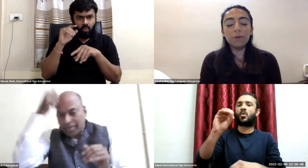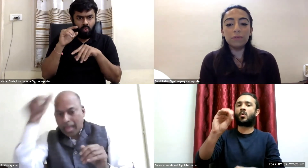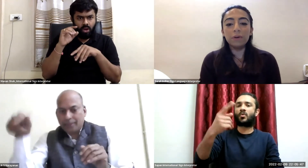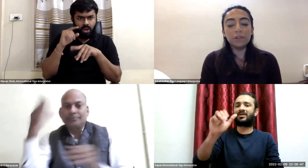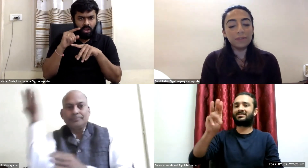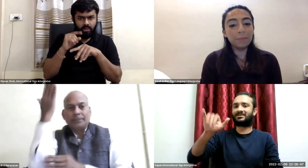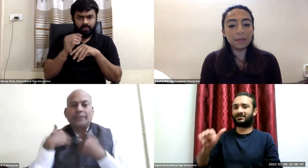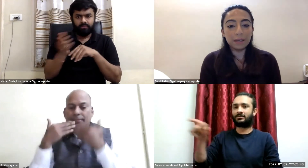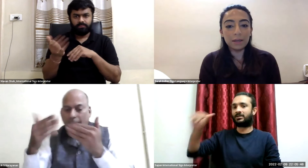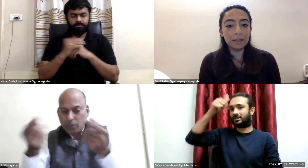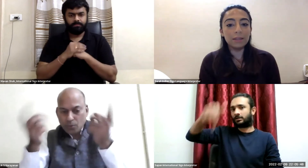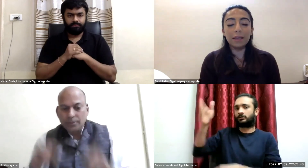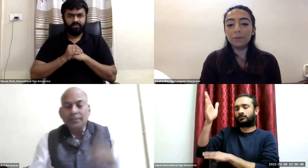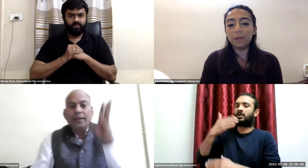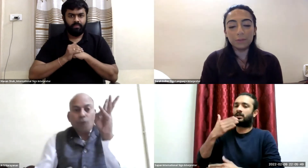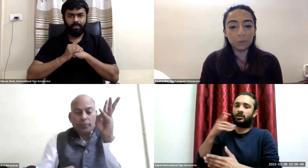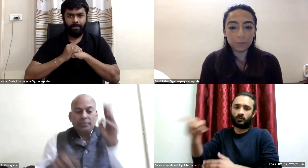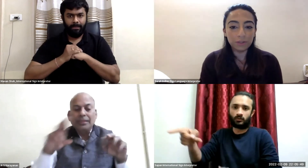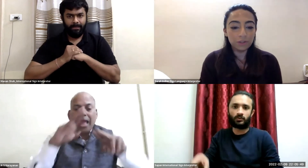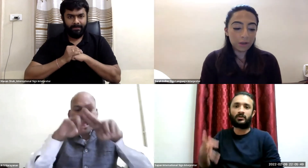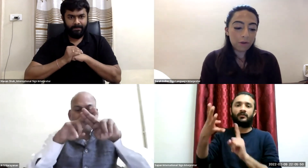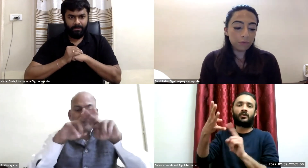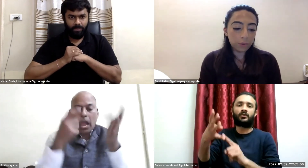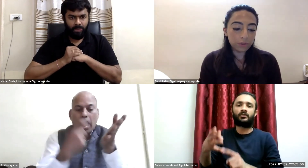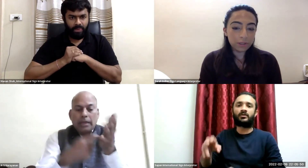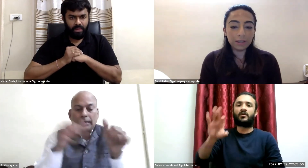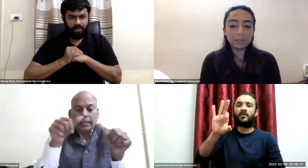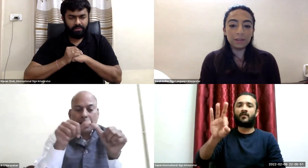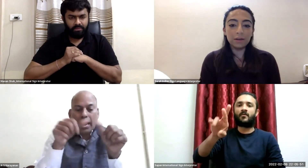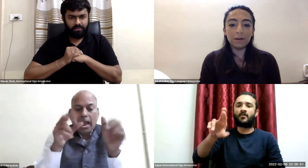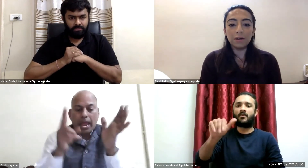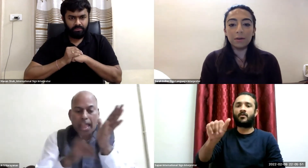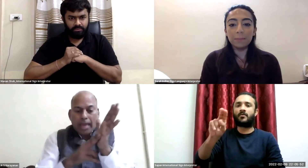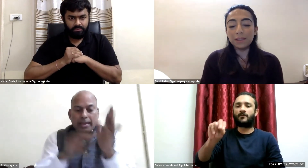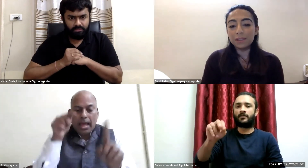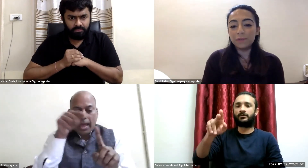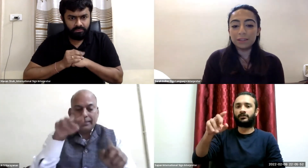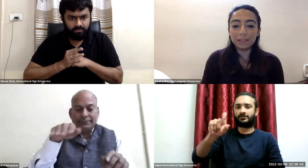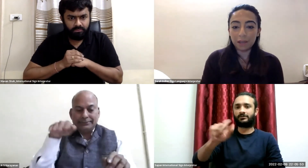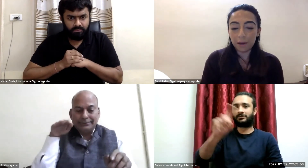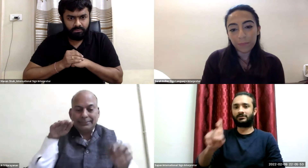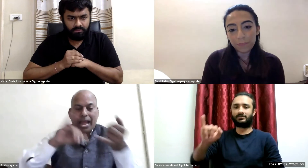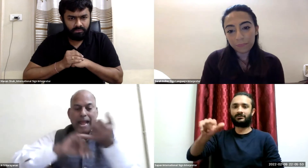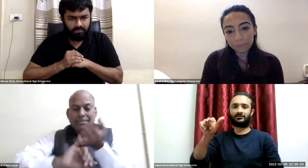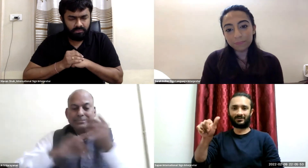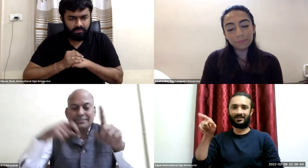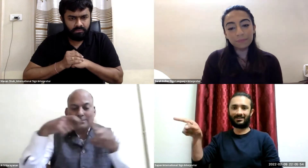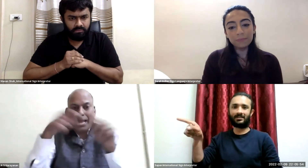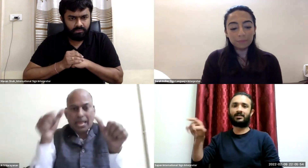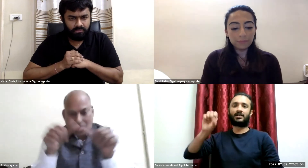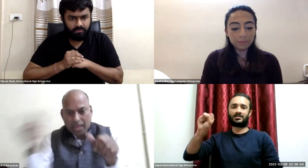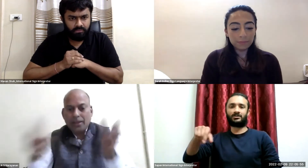CEO of Oxfam India. And thank you so much. Fourth is Ms. Francisca.